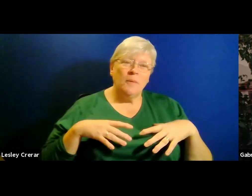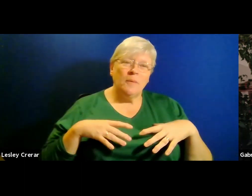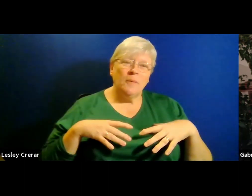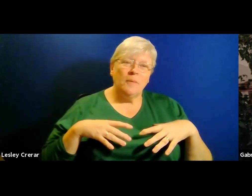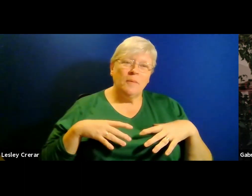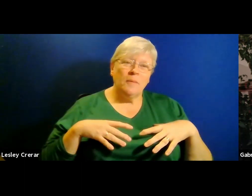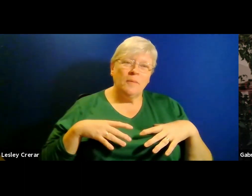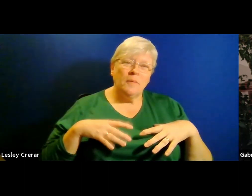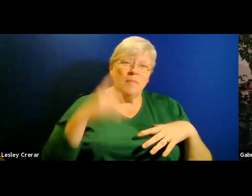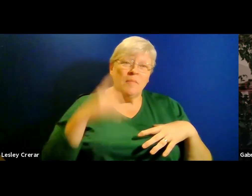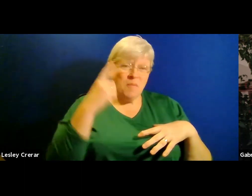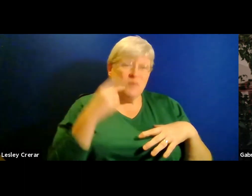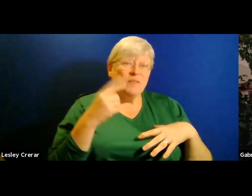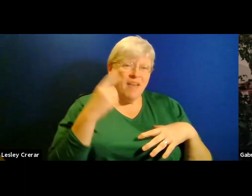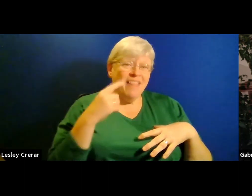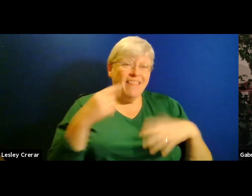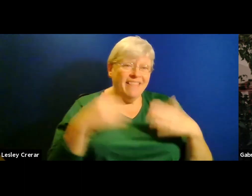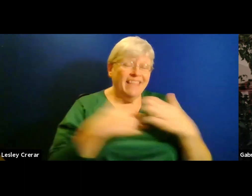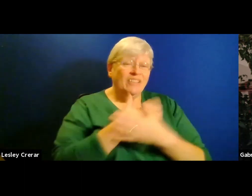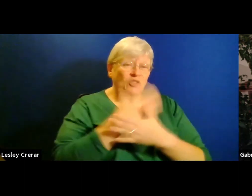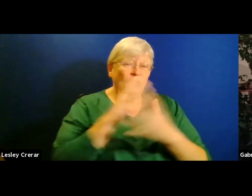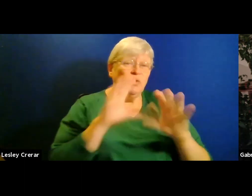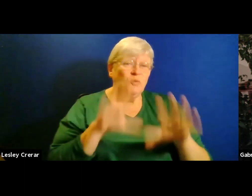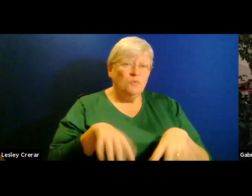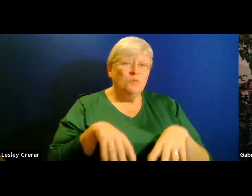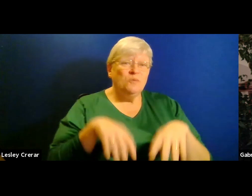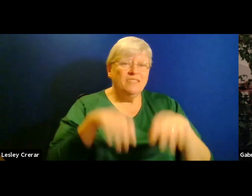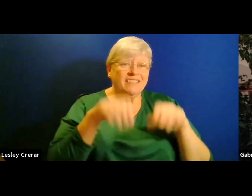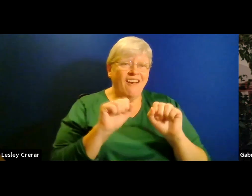It is possible to make a new start.